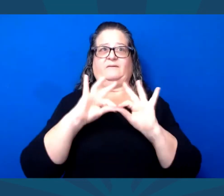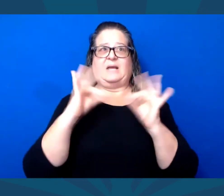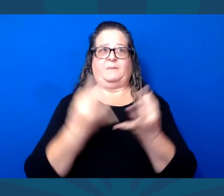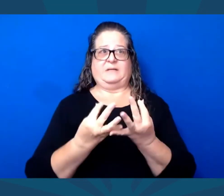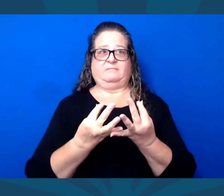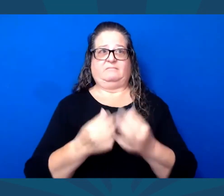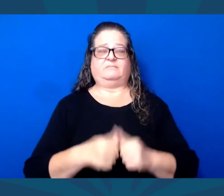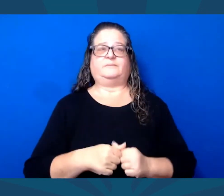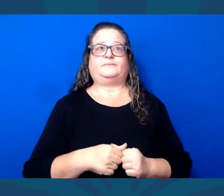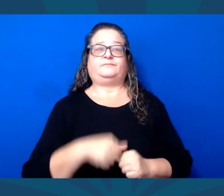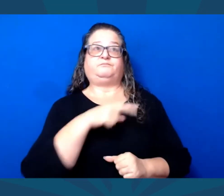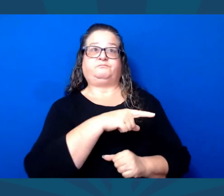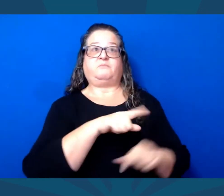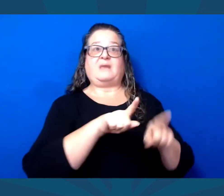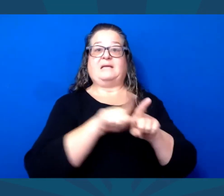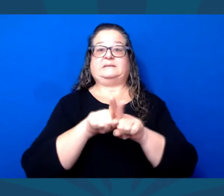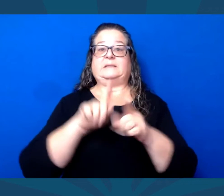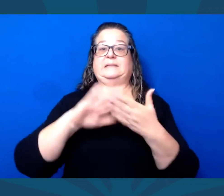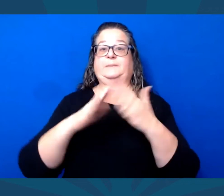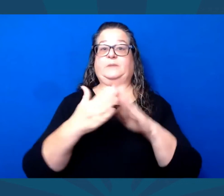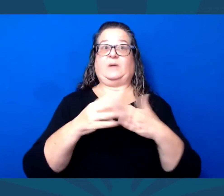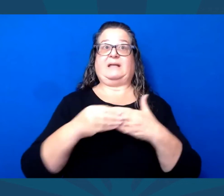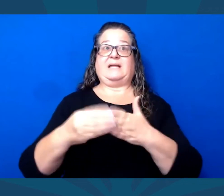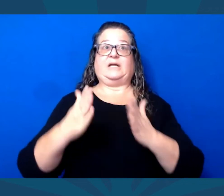environments for our children and families.